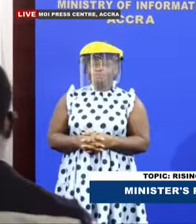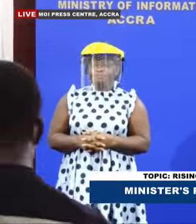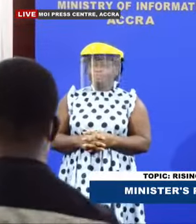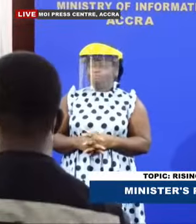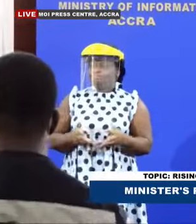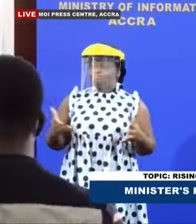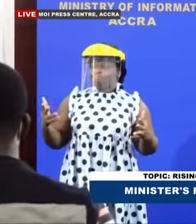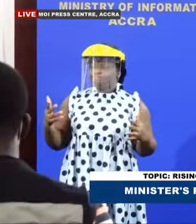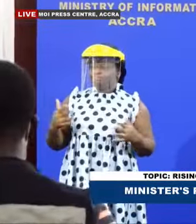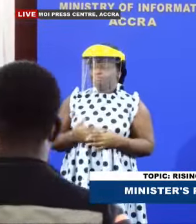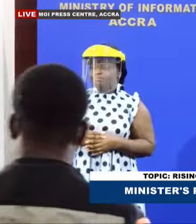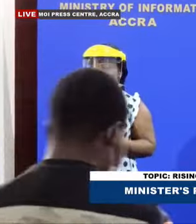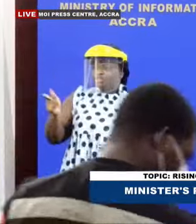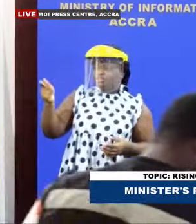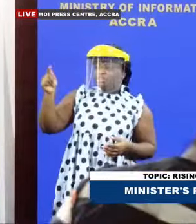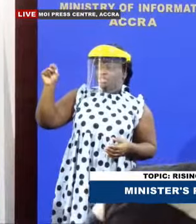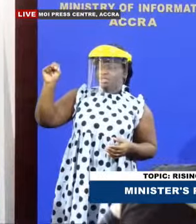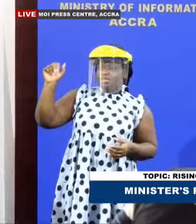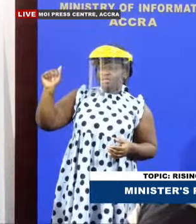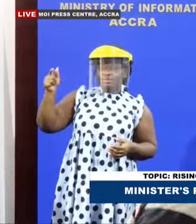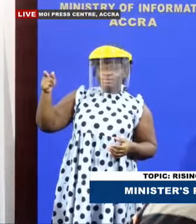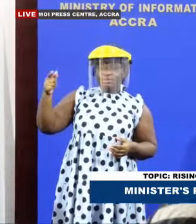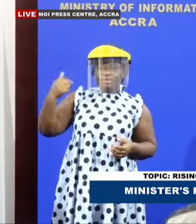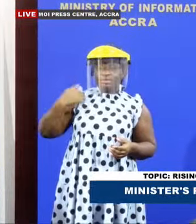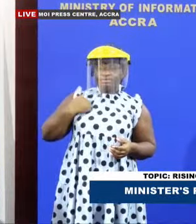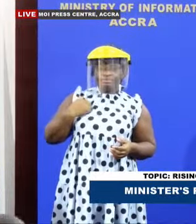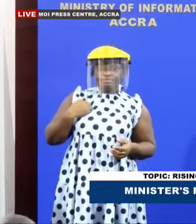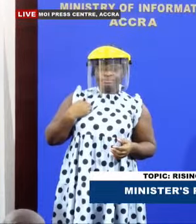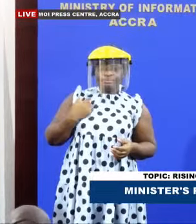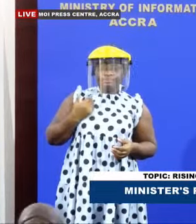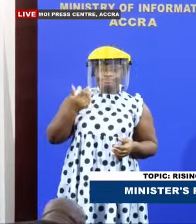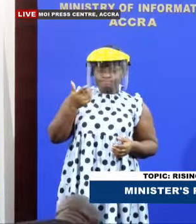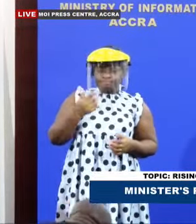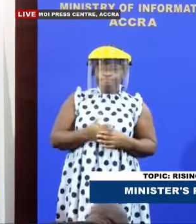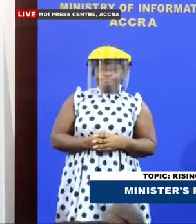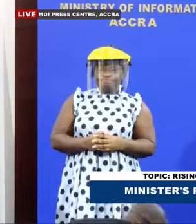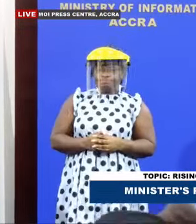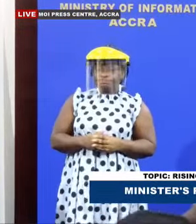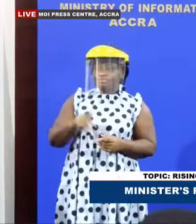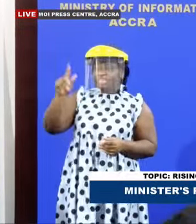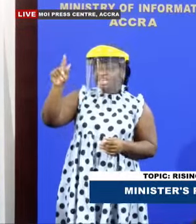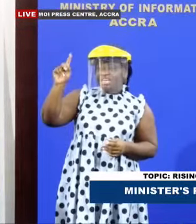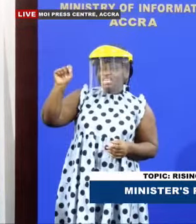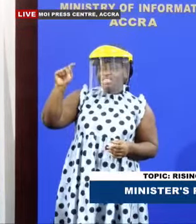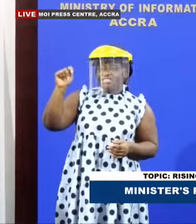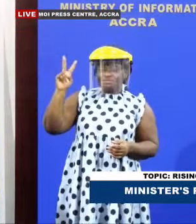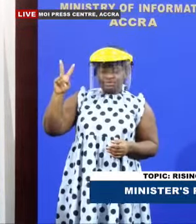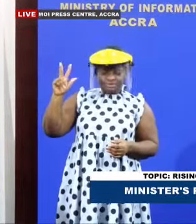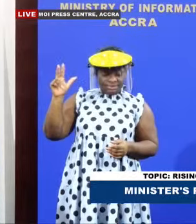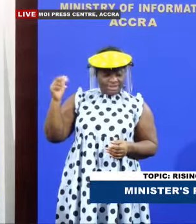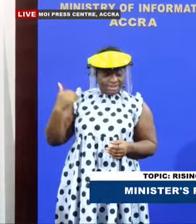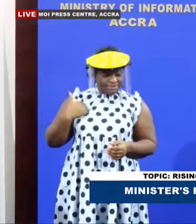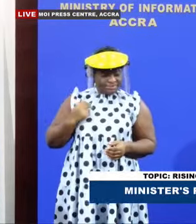News Agency has questions. Are there any others? Okay, and then TV3 as well has questions.